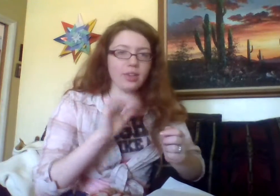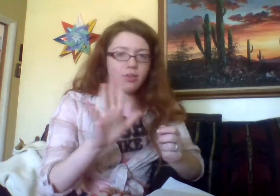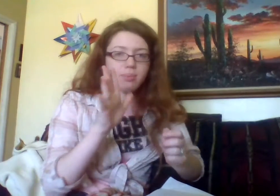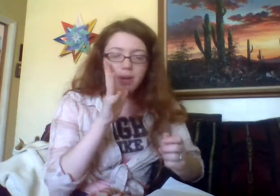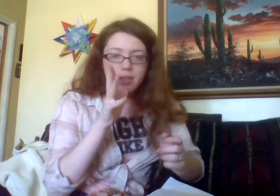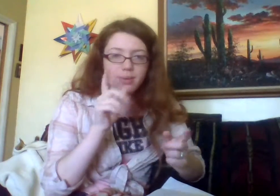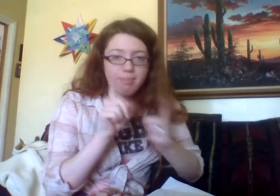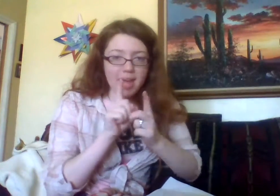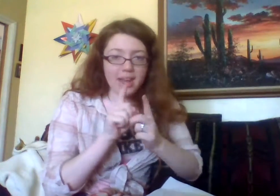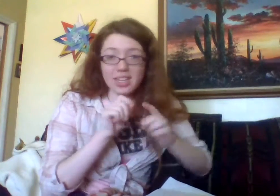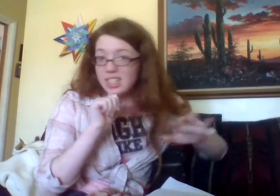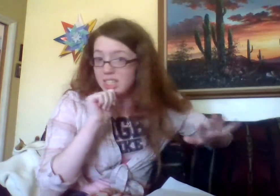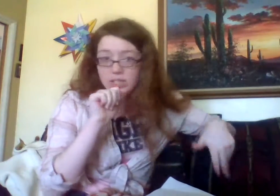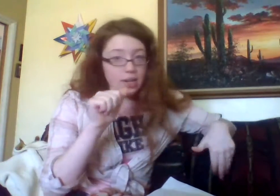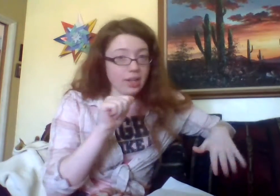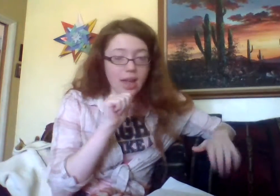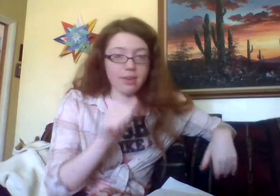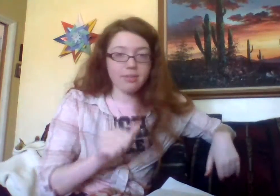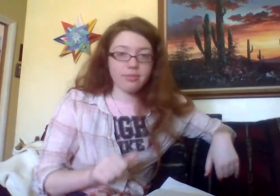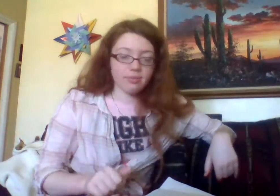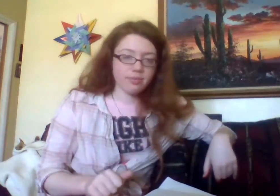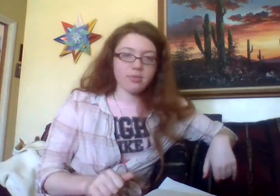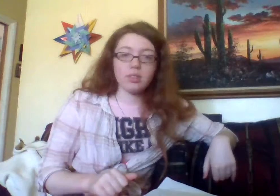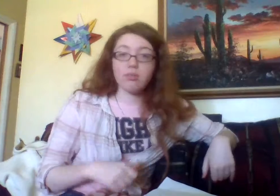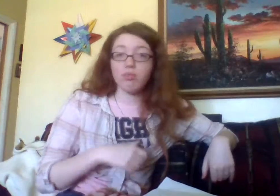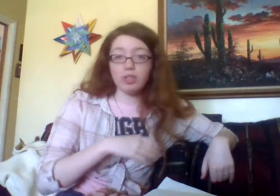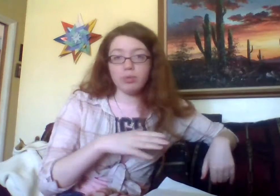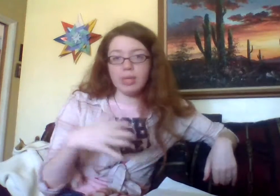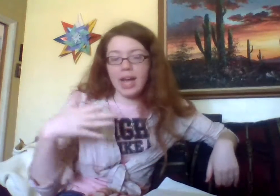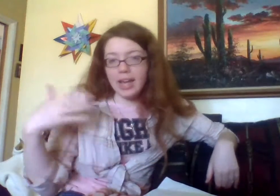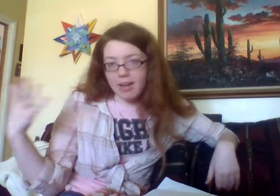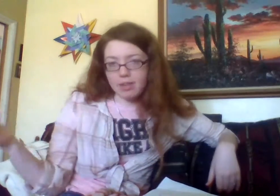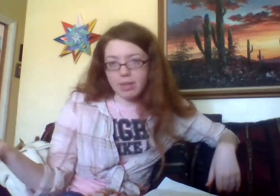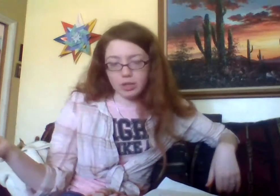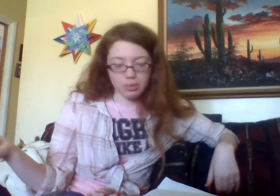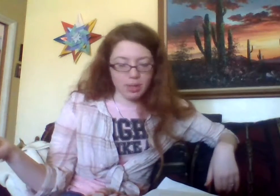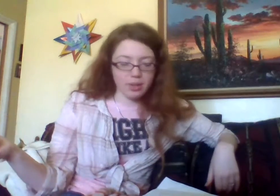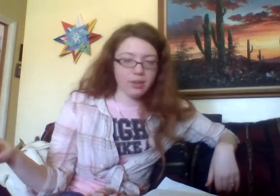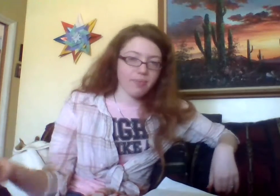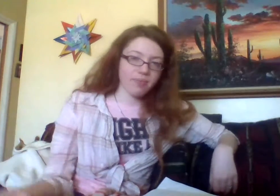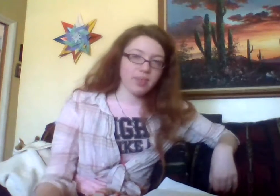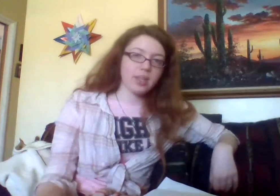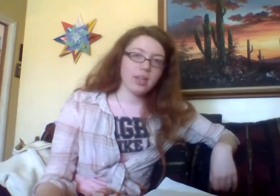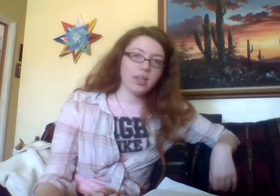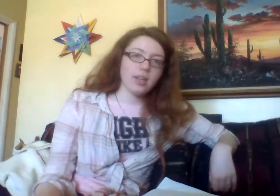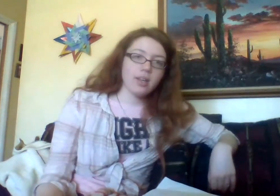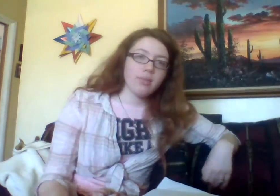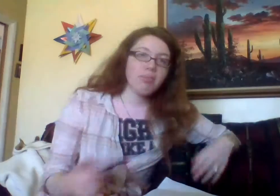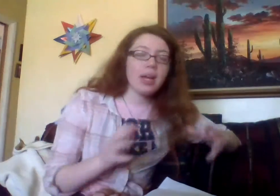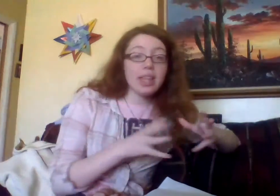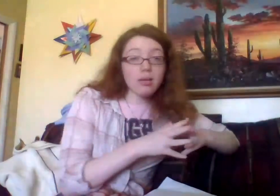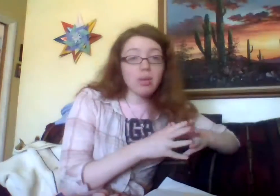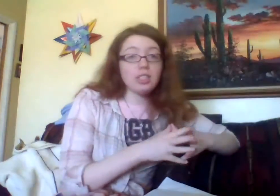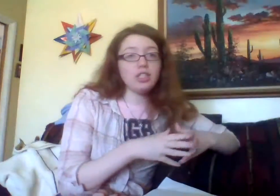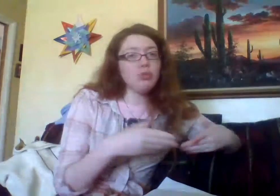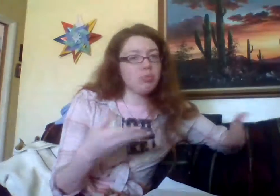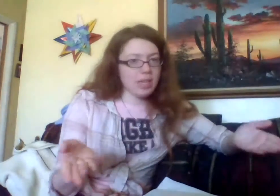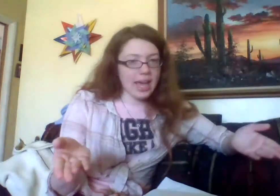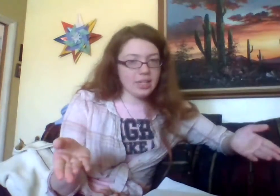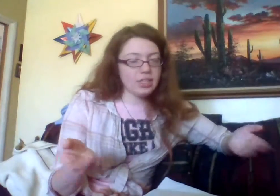your mother met, not yet. Which would be, I haven't met your mother. But that implies that you plan